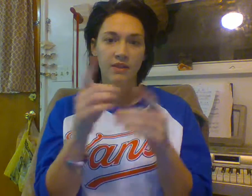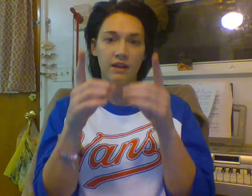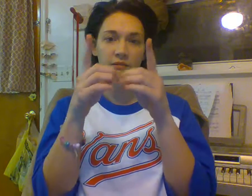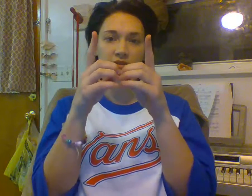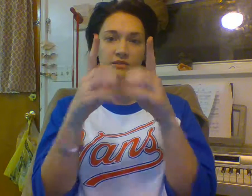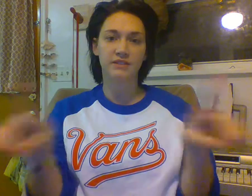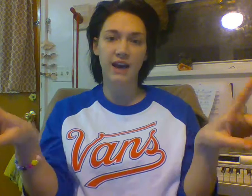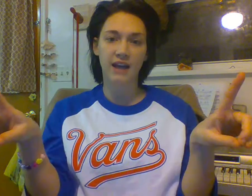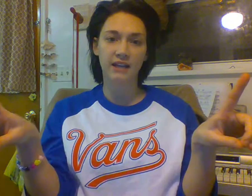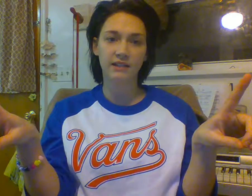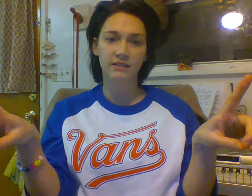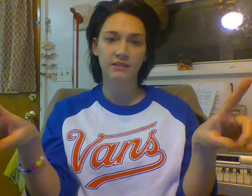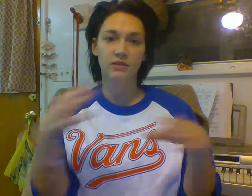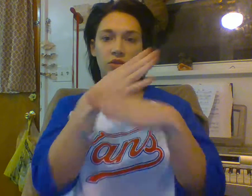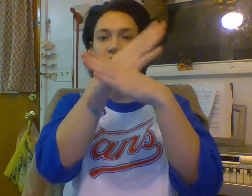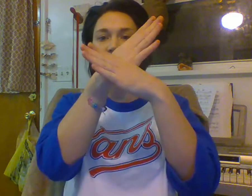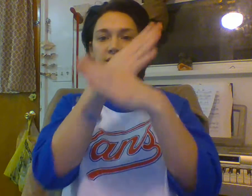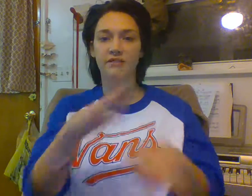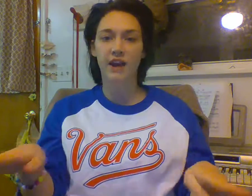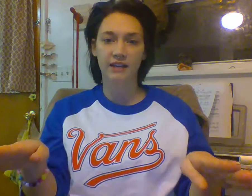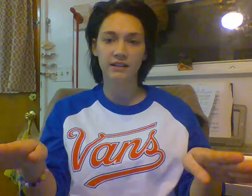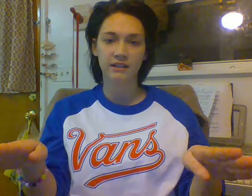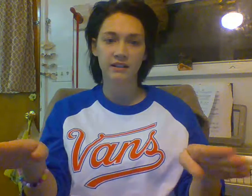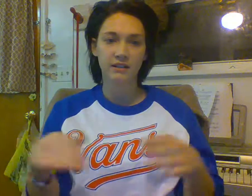Then we do divide, or you divide.